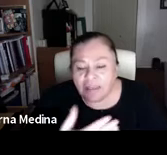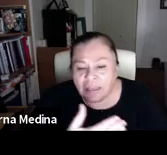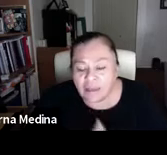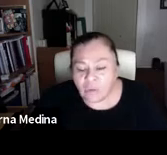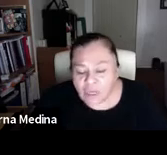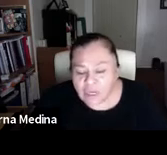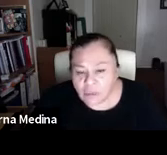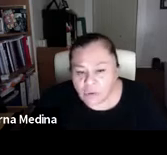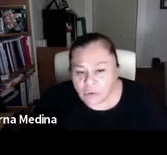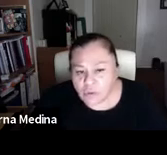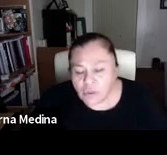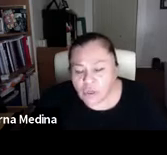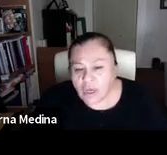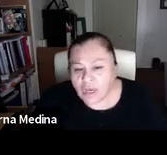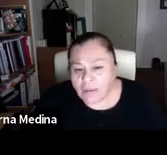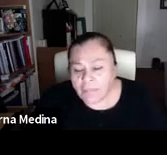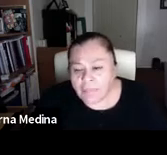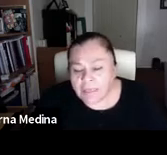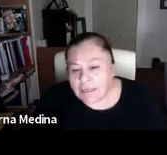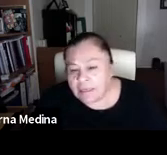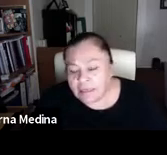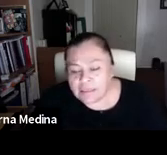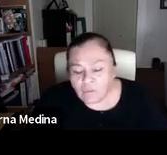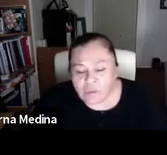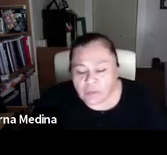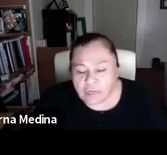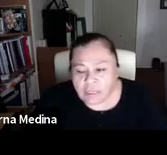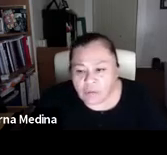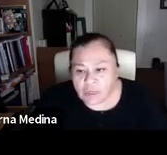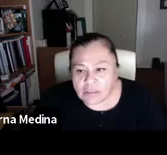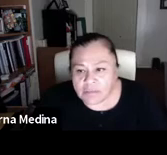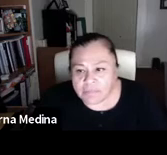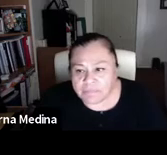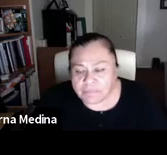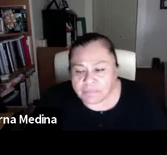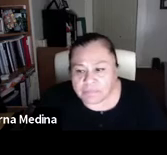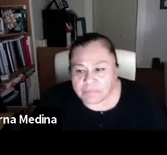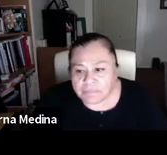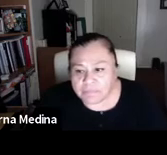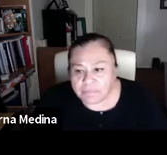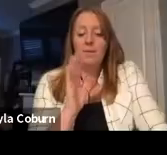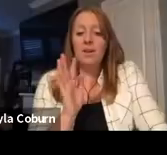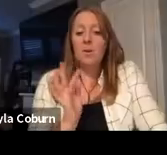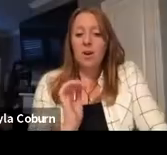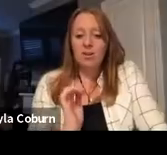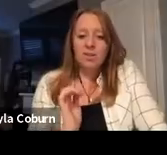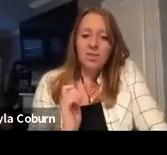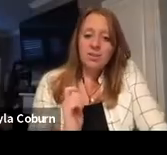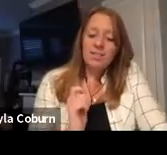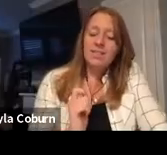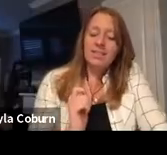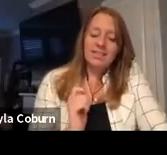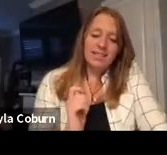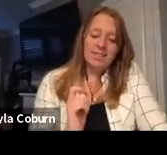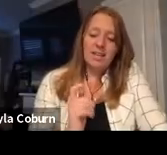él de comunicarse con nosotros y esa fue su manera de comunicarse. But then we would also